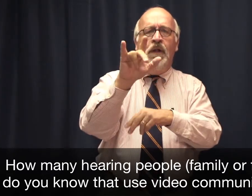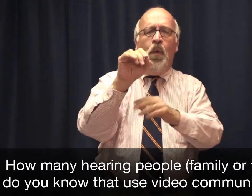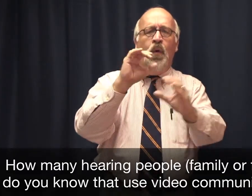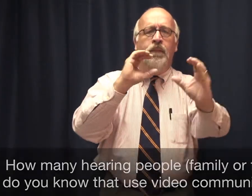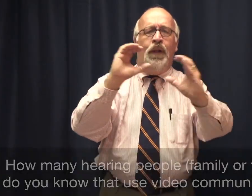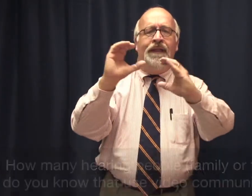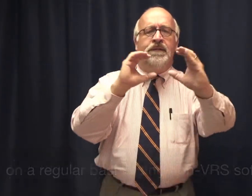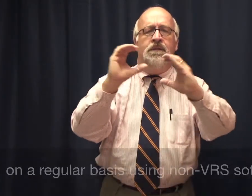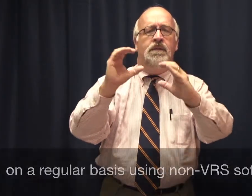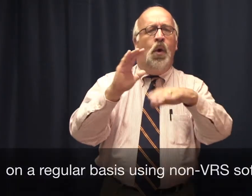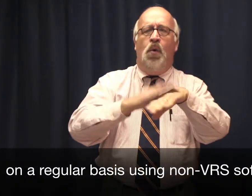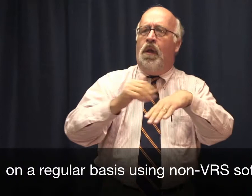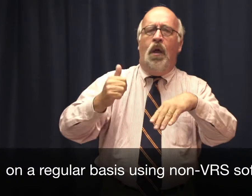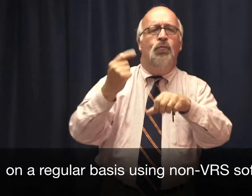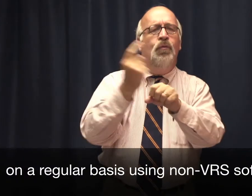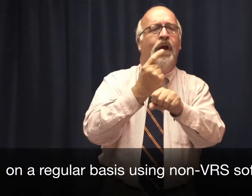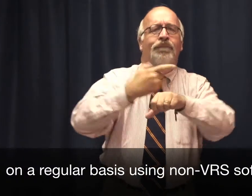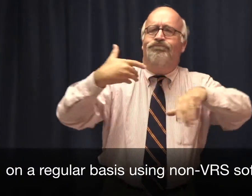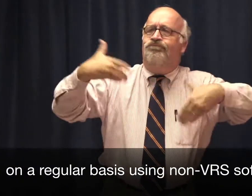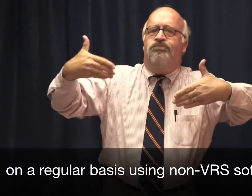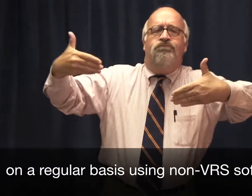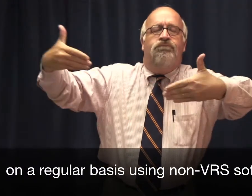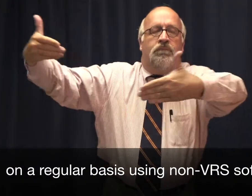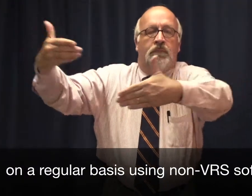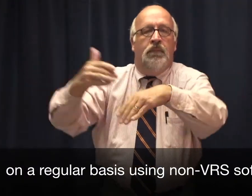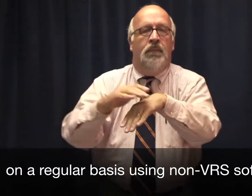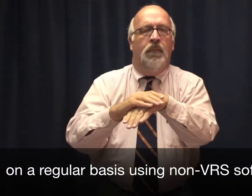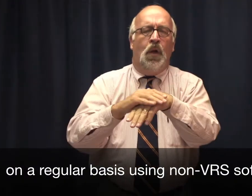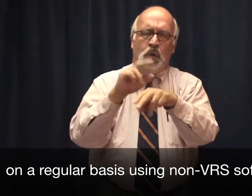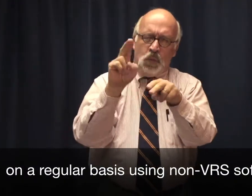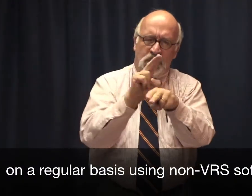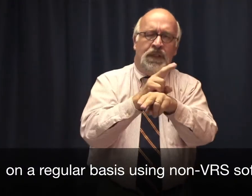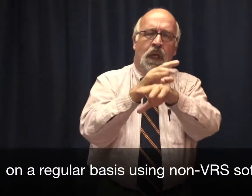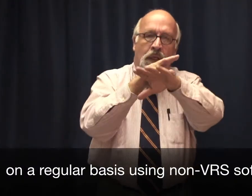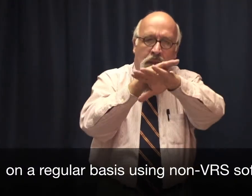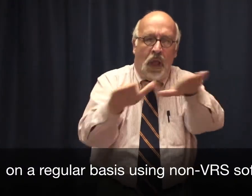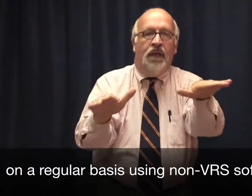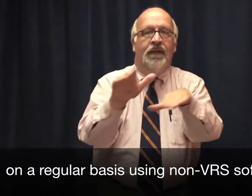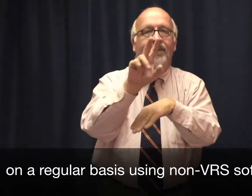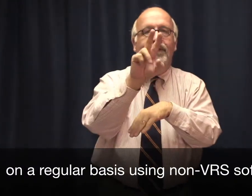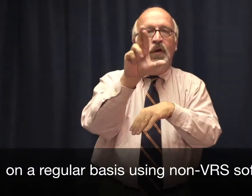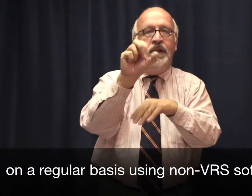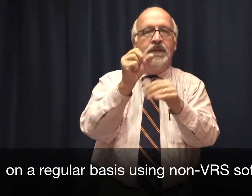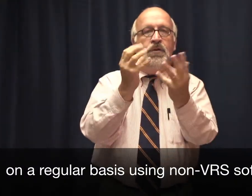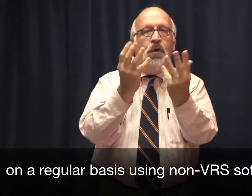communications on a regular basis using non-VRS software?